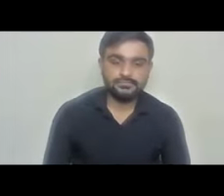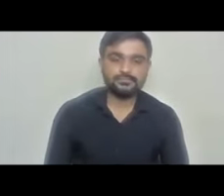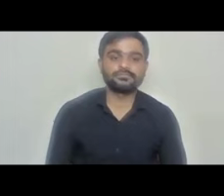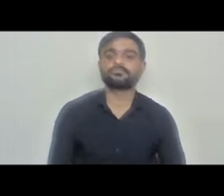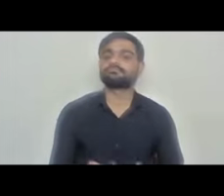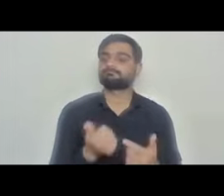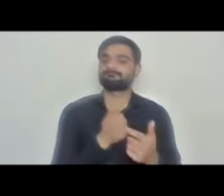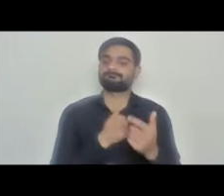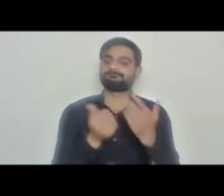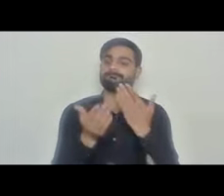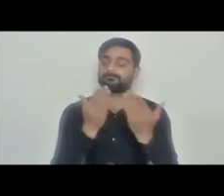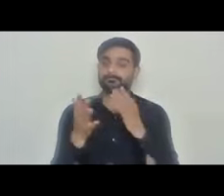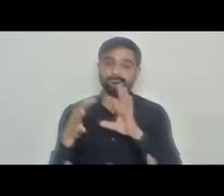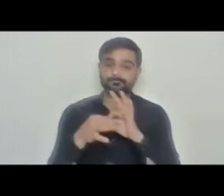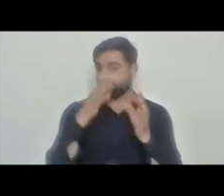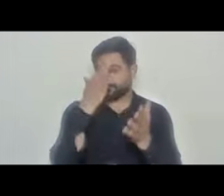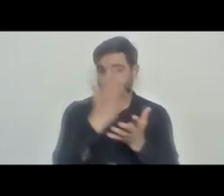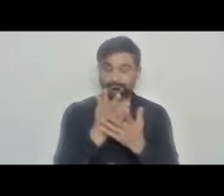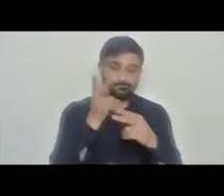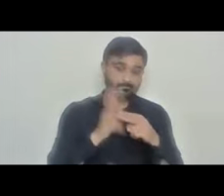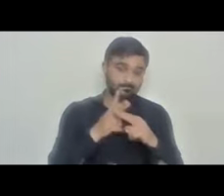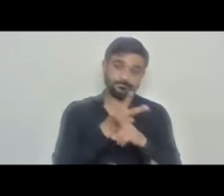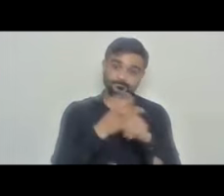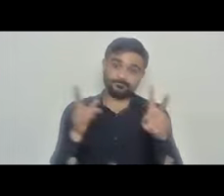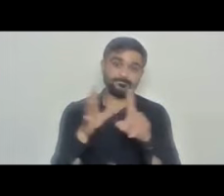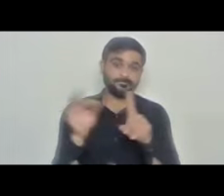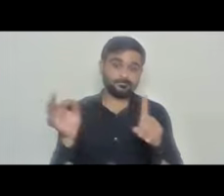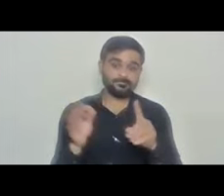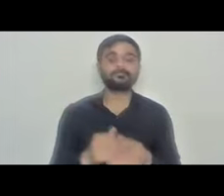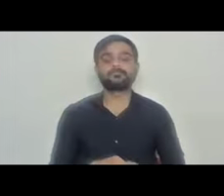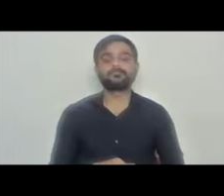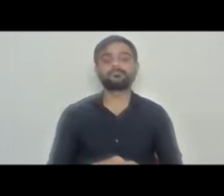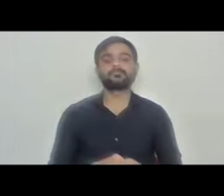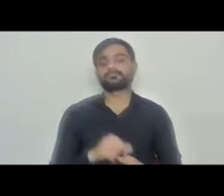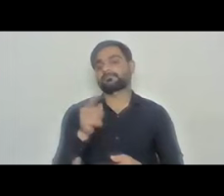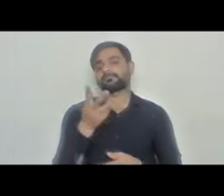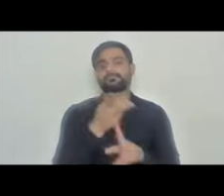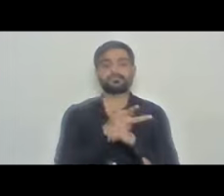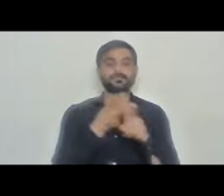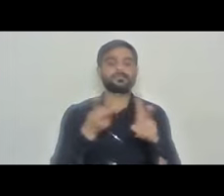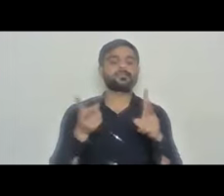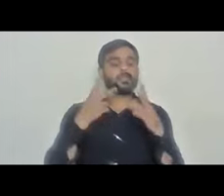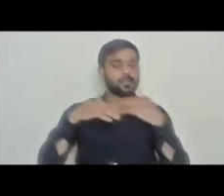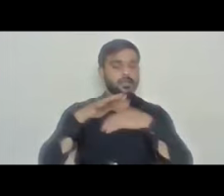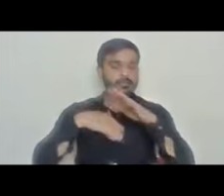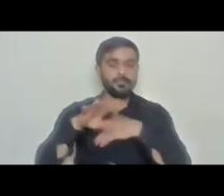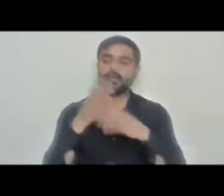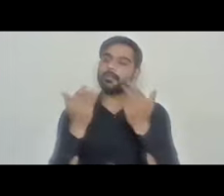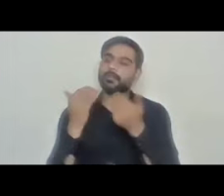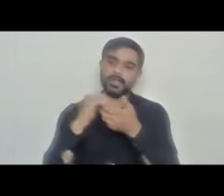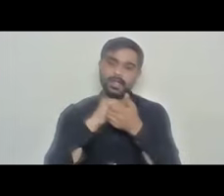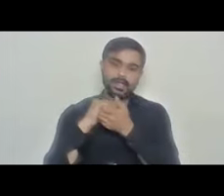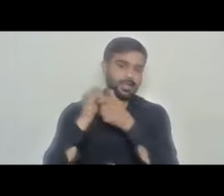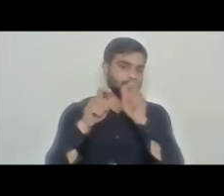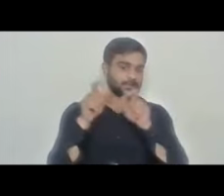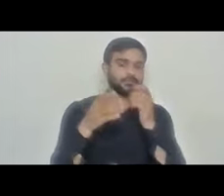attitudes or maybe beliefs about a certain thing. So these are the different kinds of analysis that you may engage